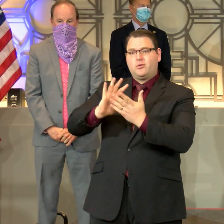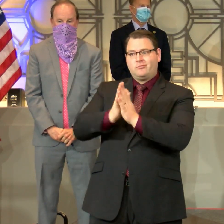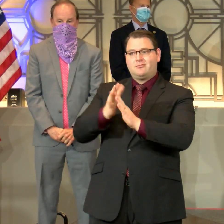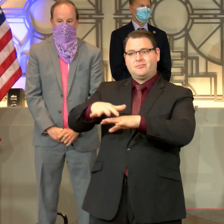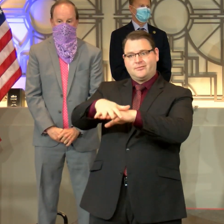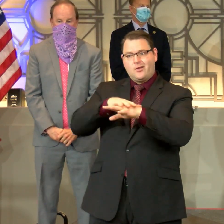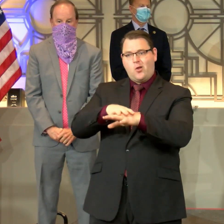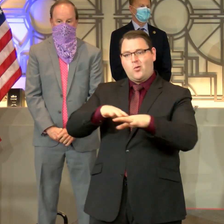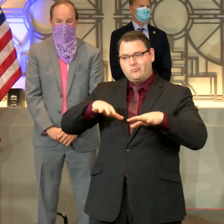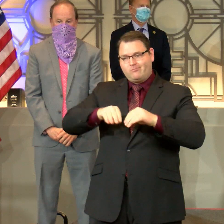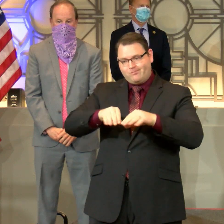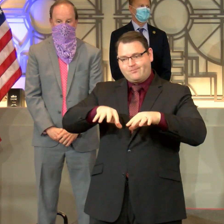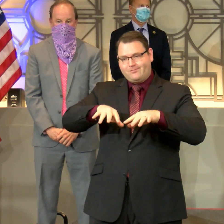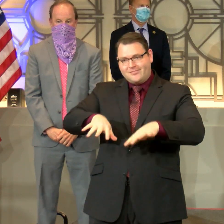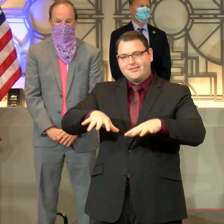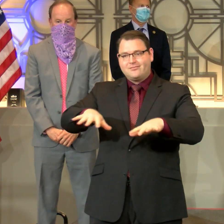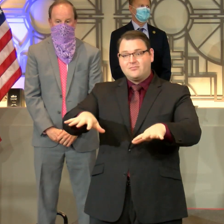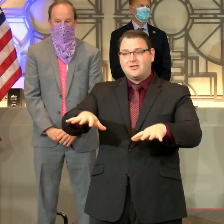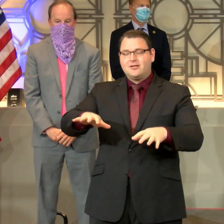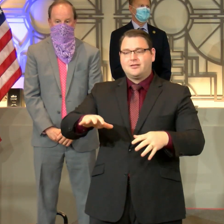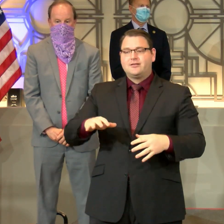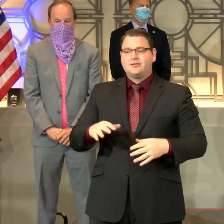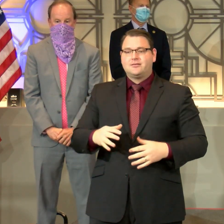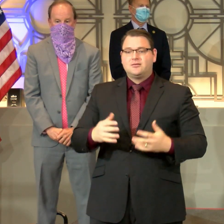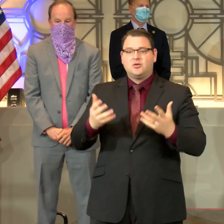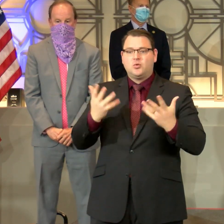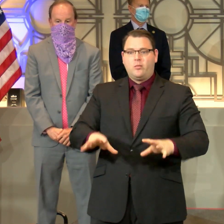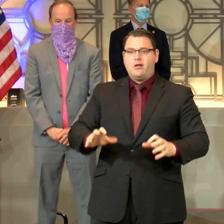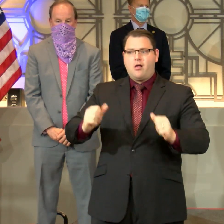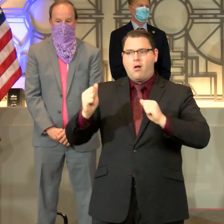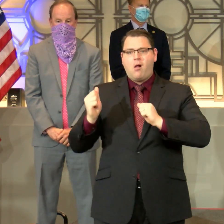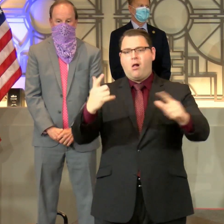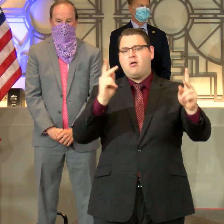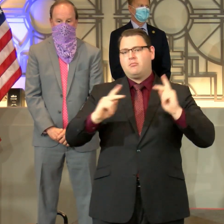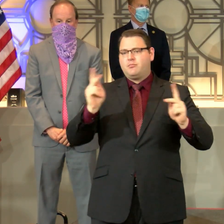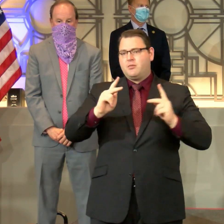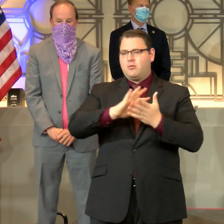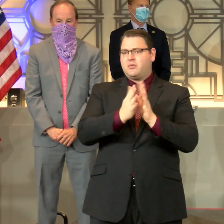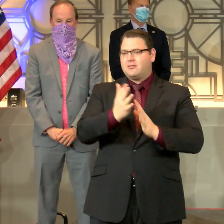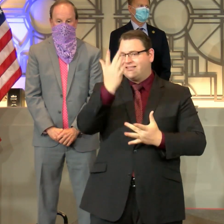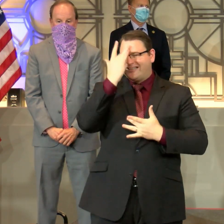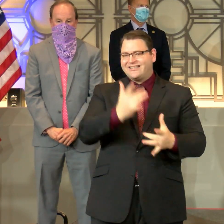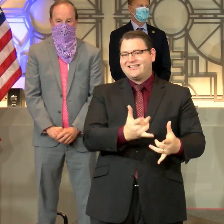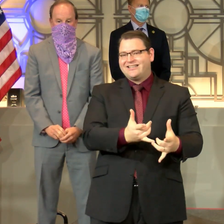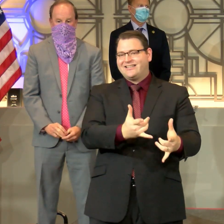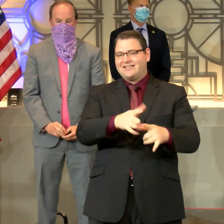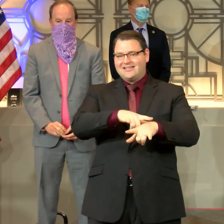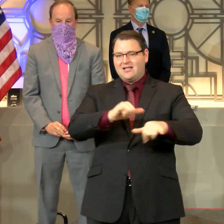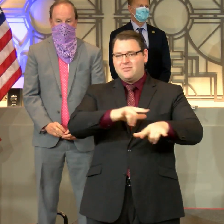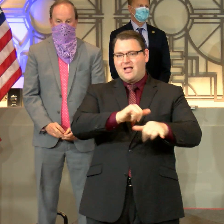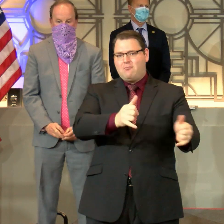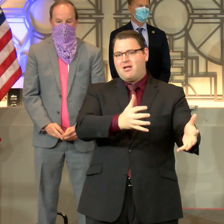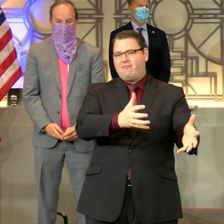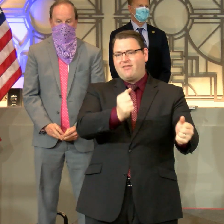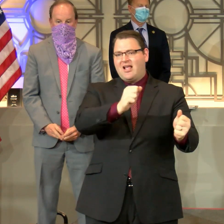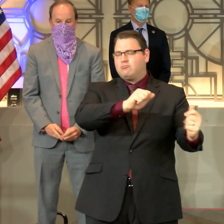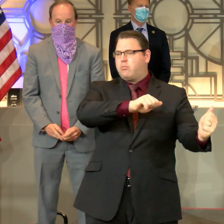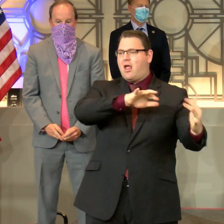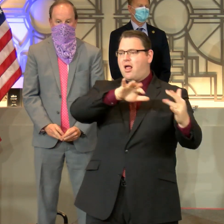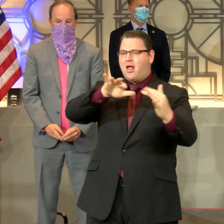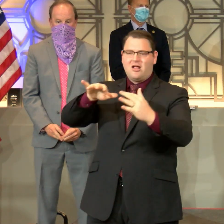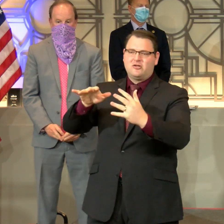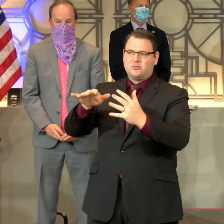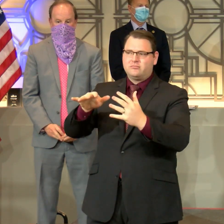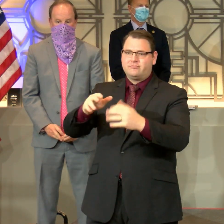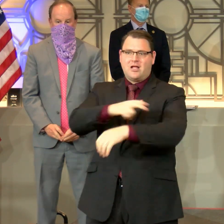demand on our healthcare system. And we are accomplishing that based on the data that we are reviewing. So